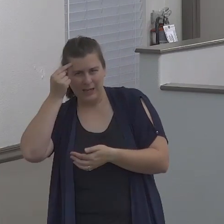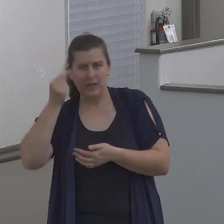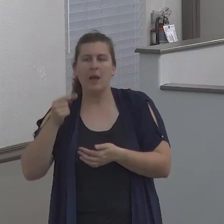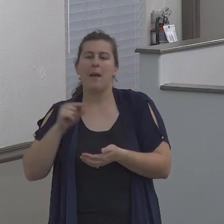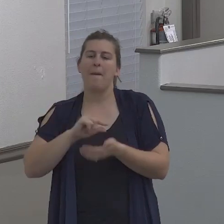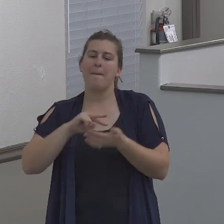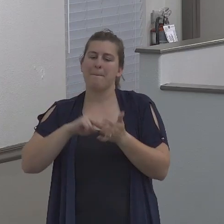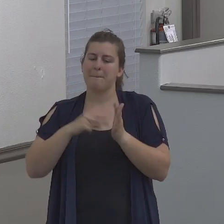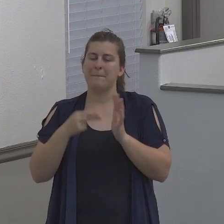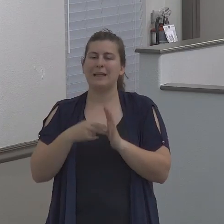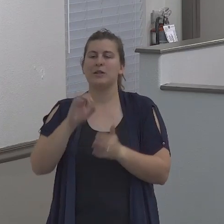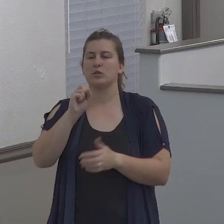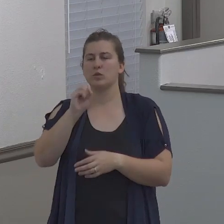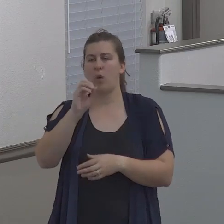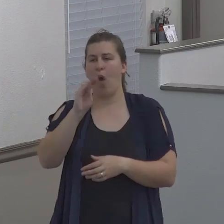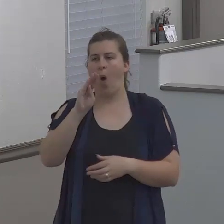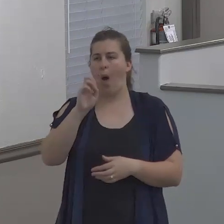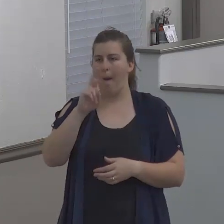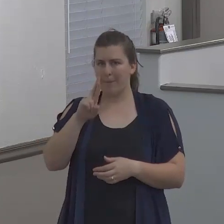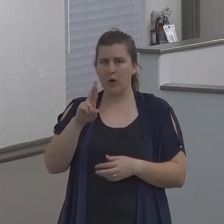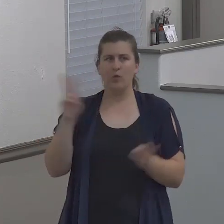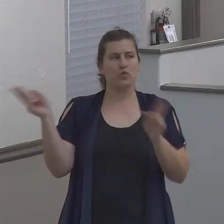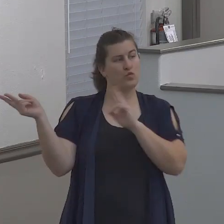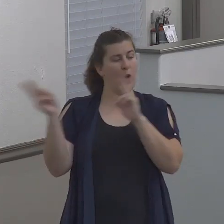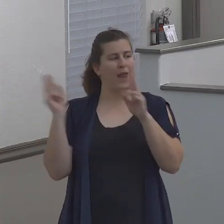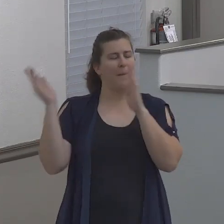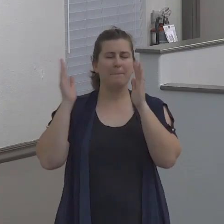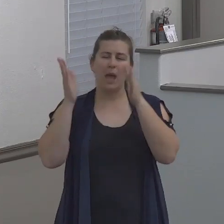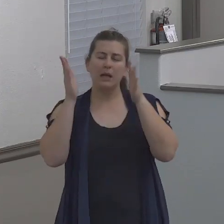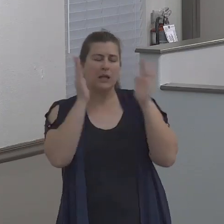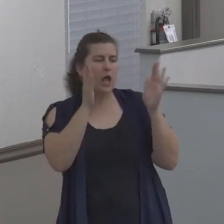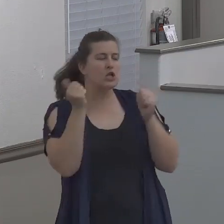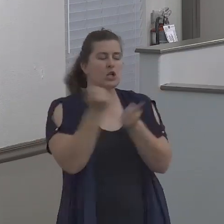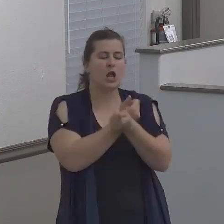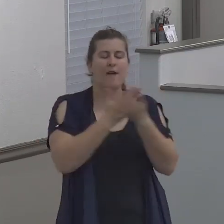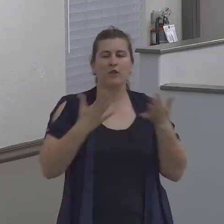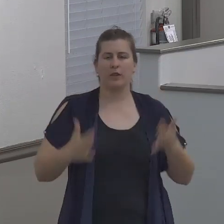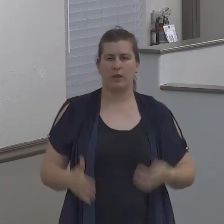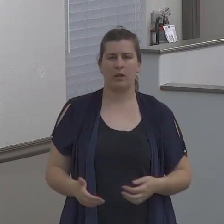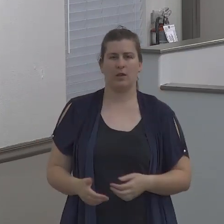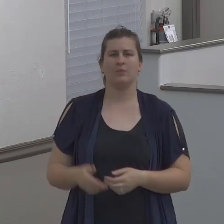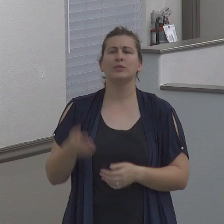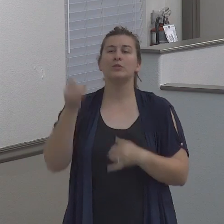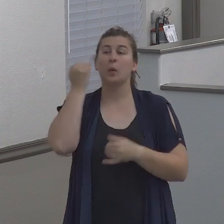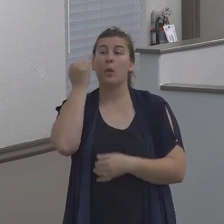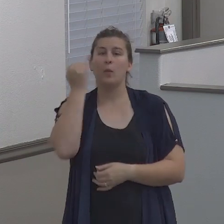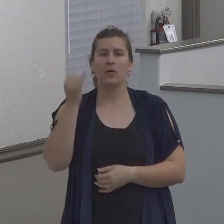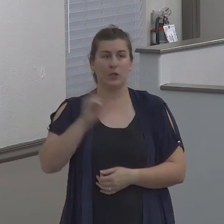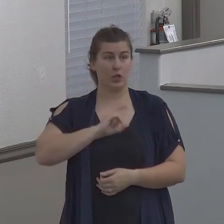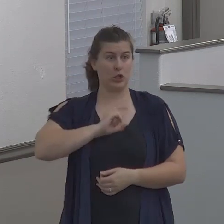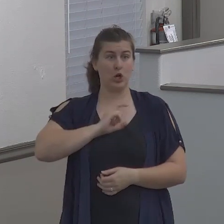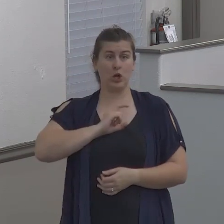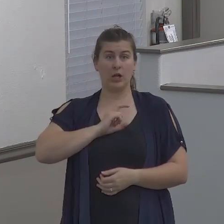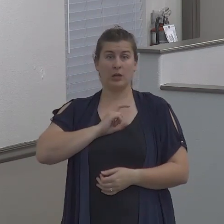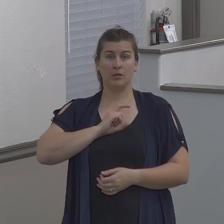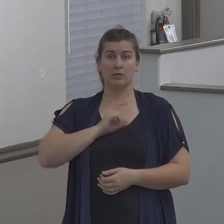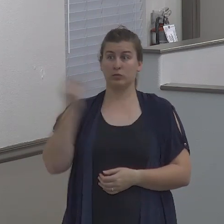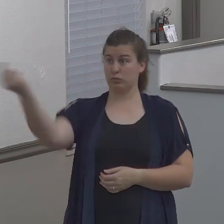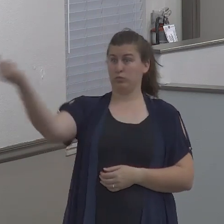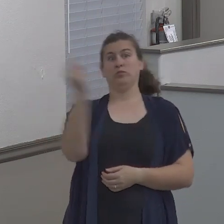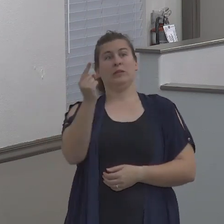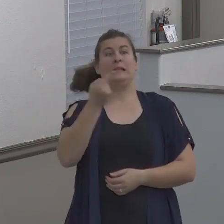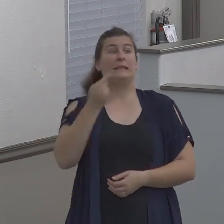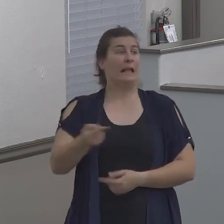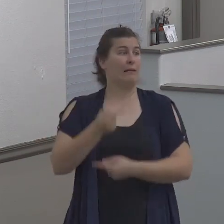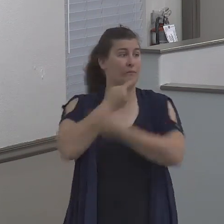Be sober, be vigilant means to be serious and aware of what's happening around you. Suppose one of the